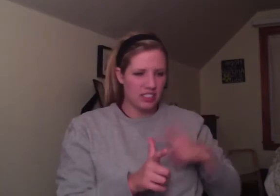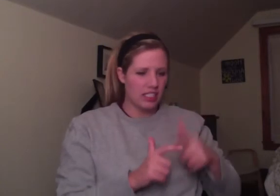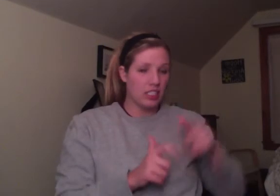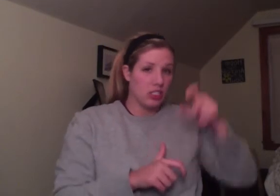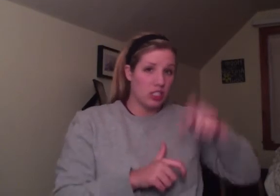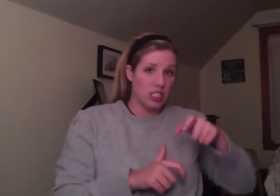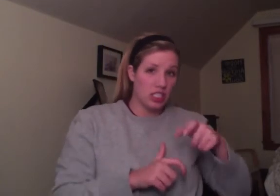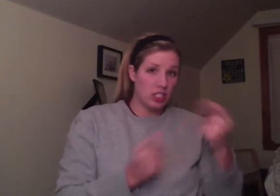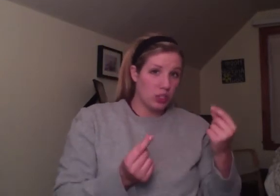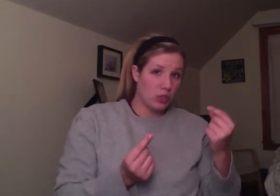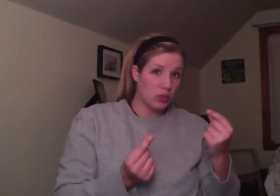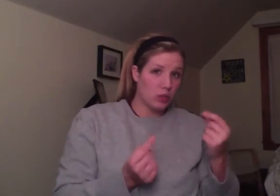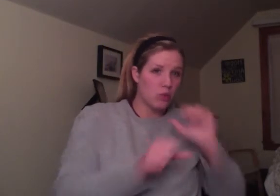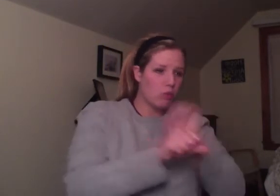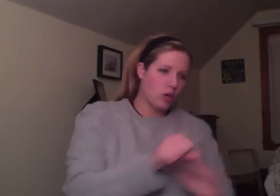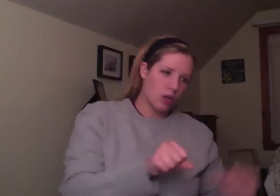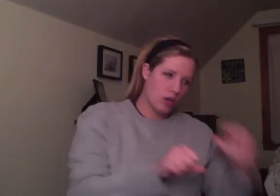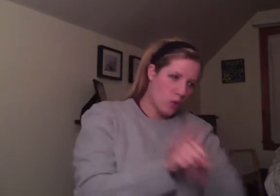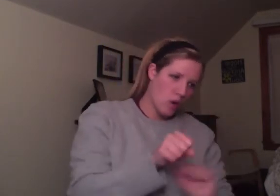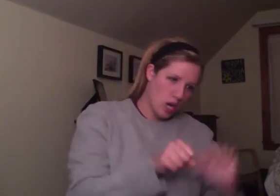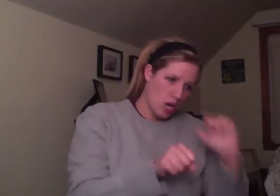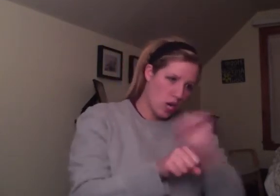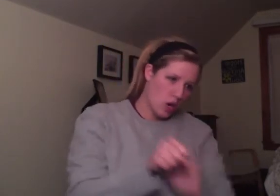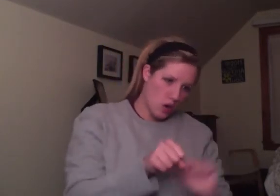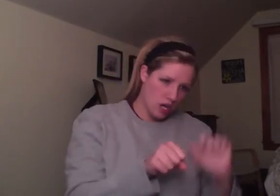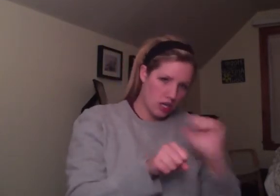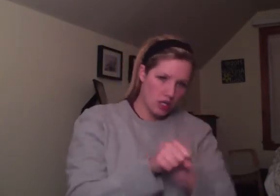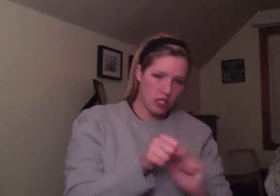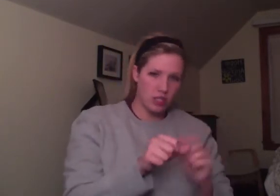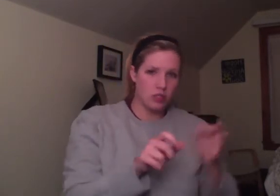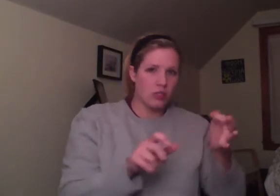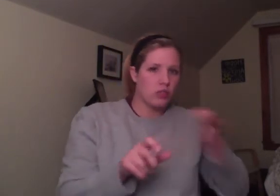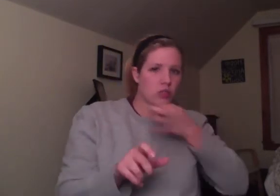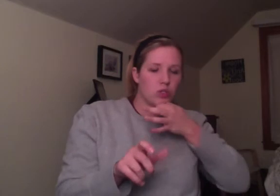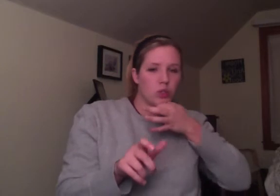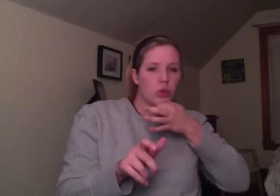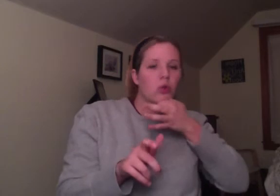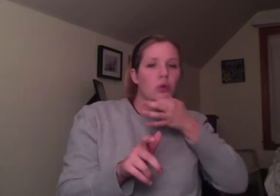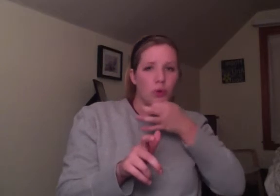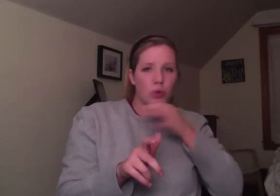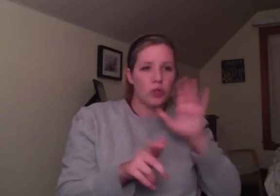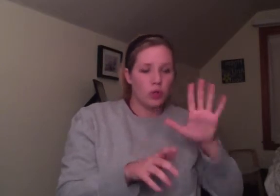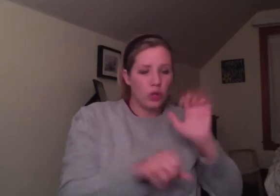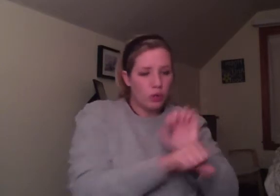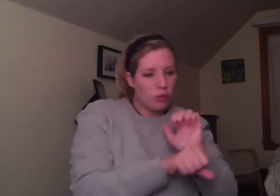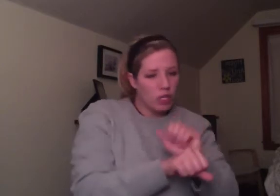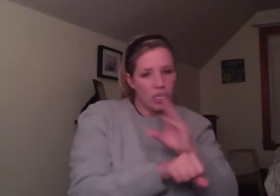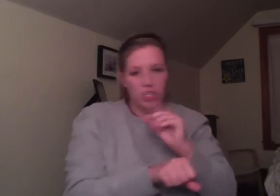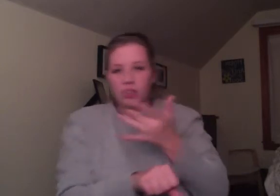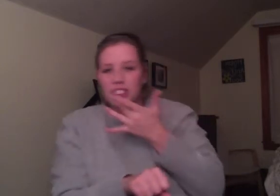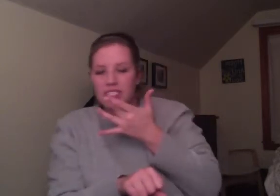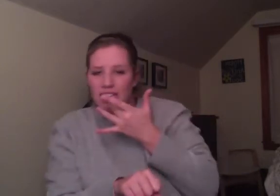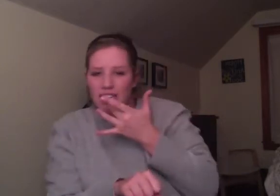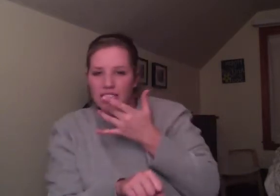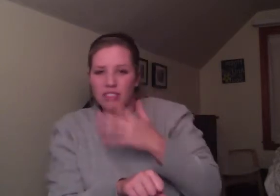volume of work, eventually you'll close the gap between your work and your taste. And eventually your work